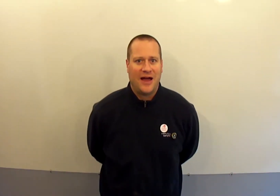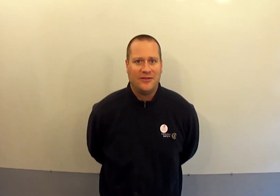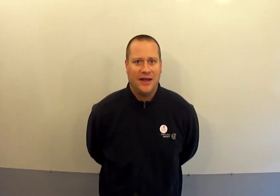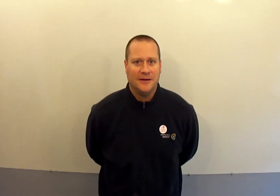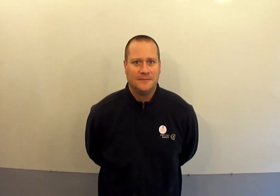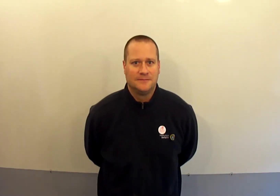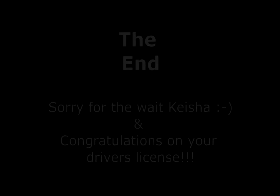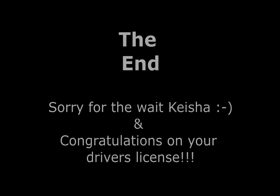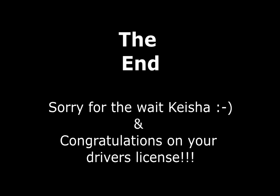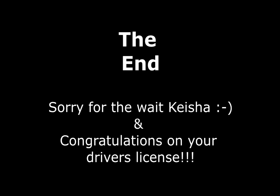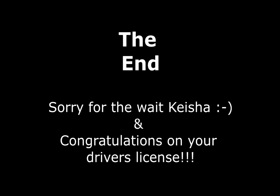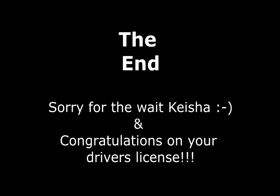to 8.